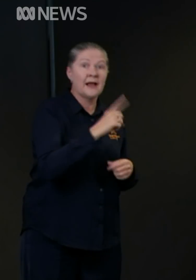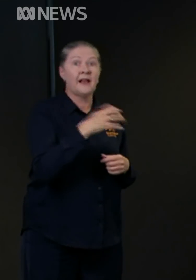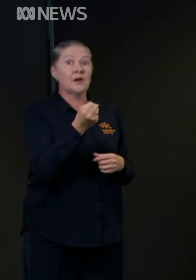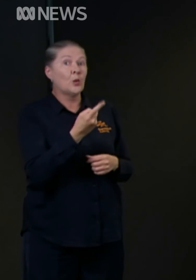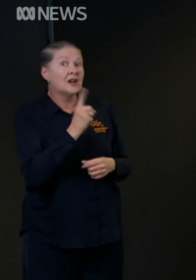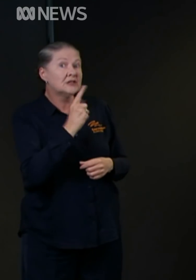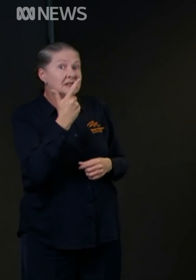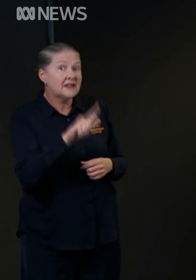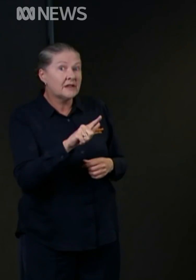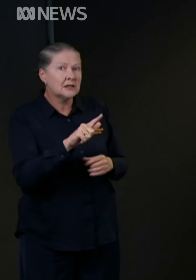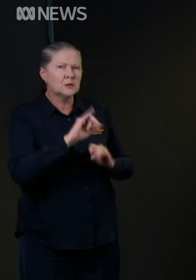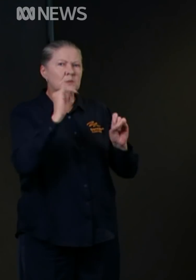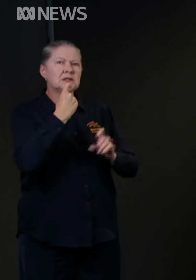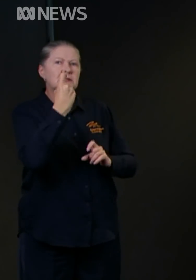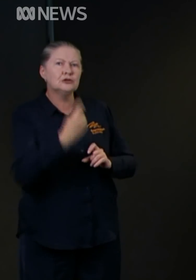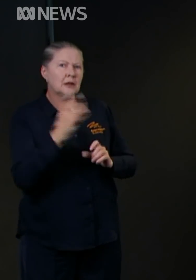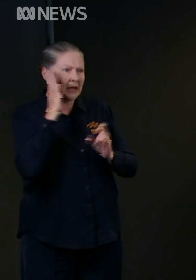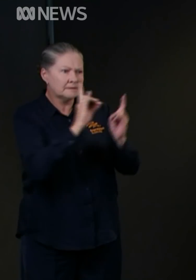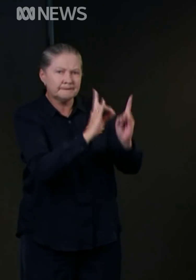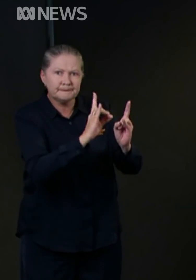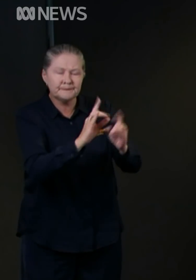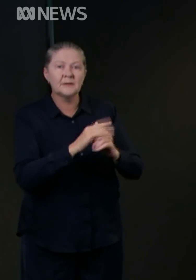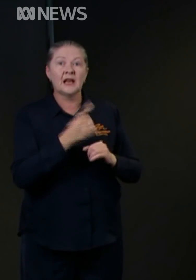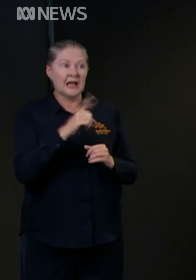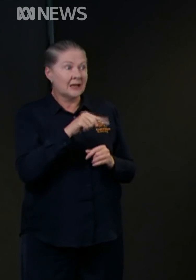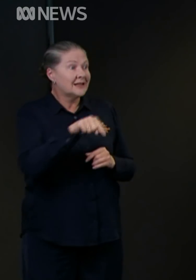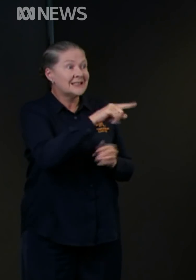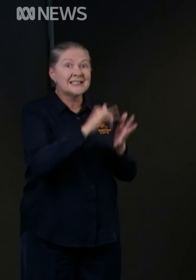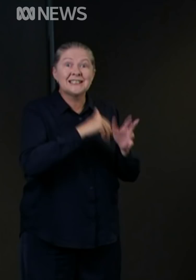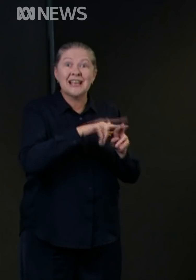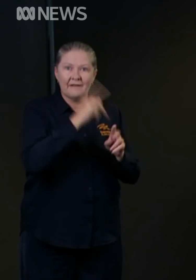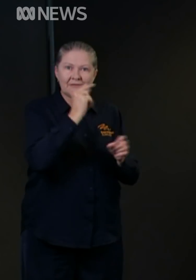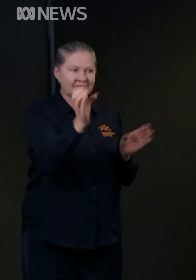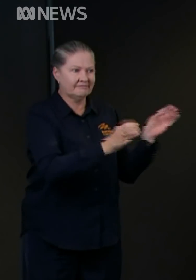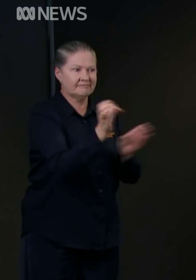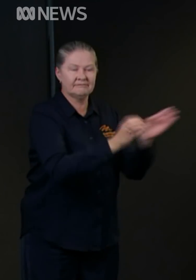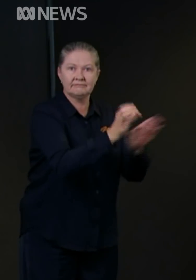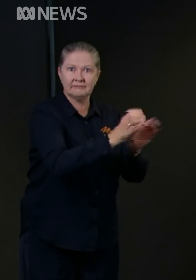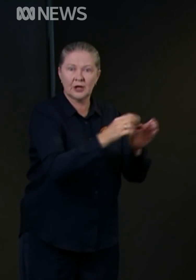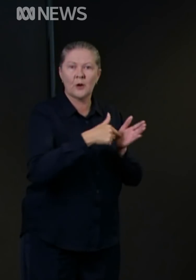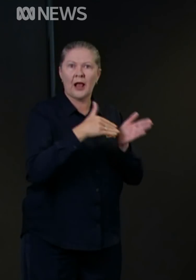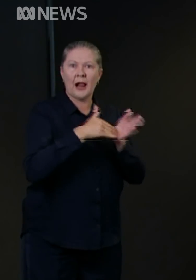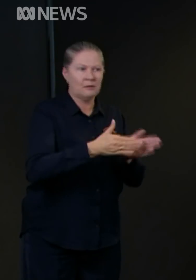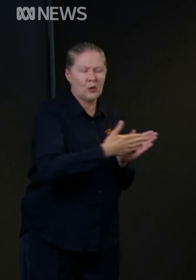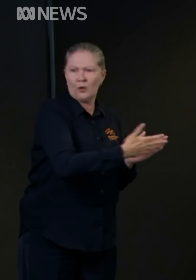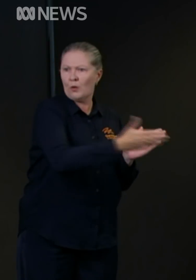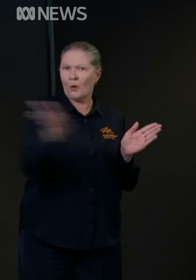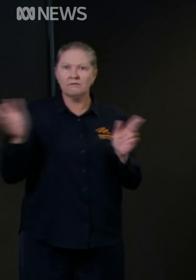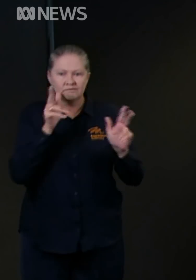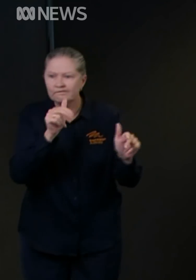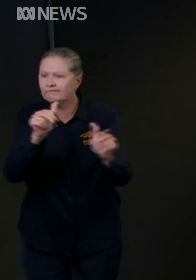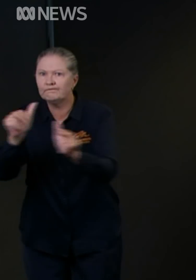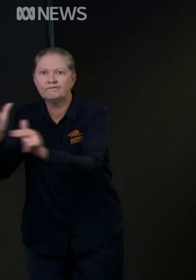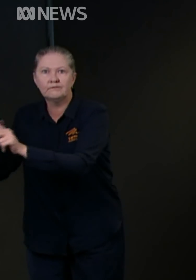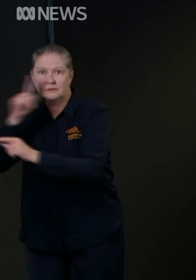beds, as well as the staff of the private hospitals to add to our public hospital system. And